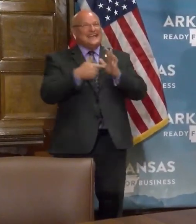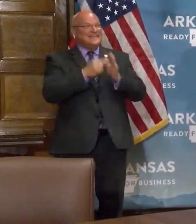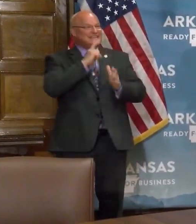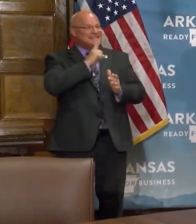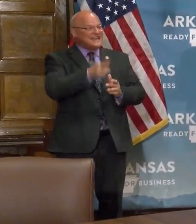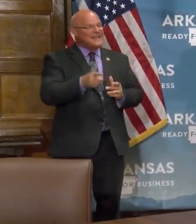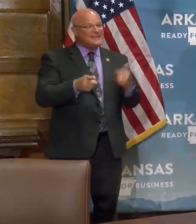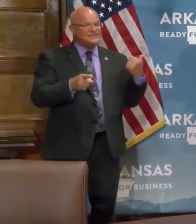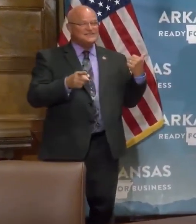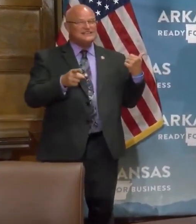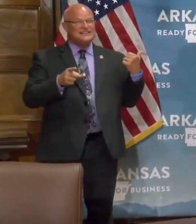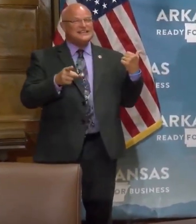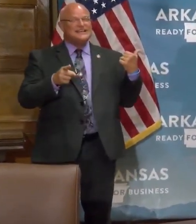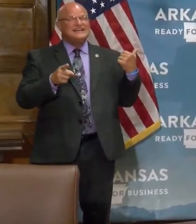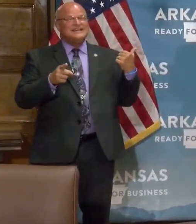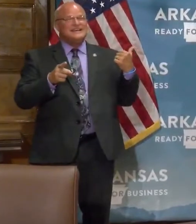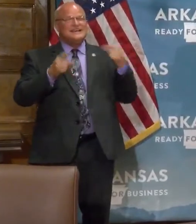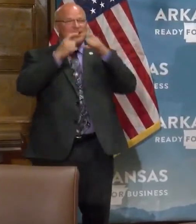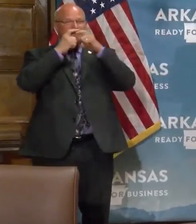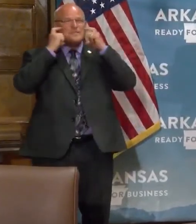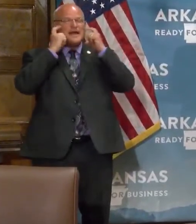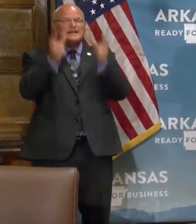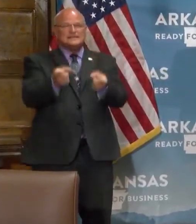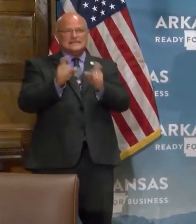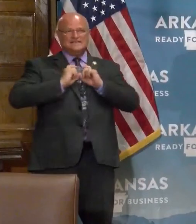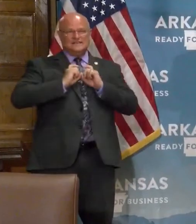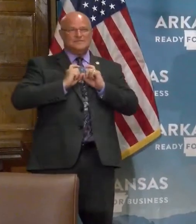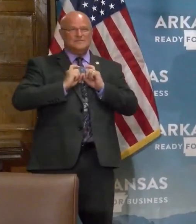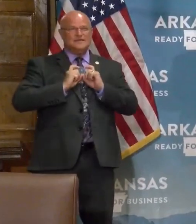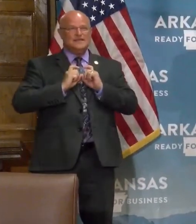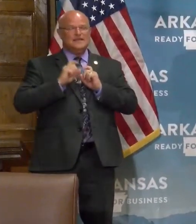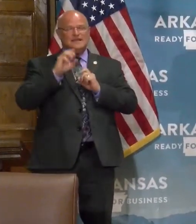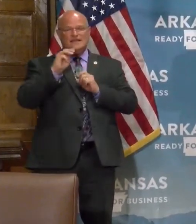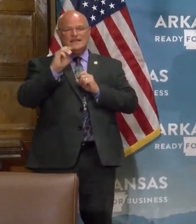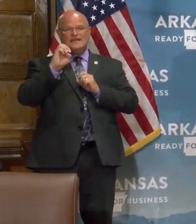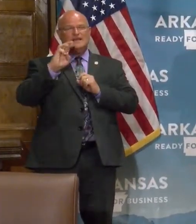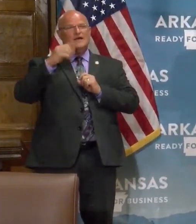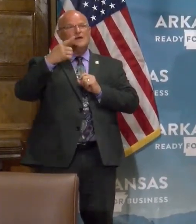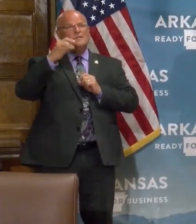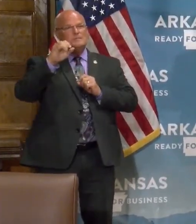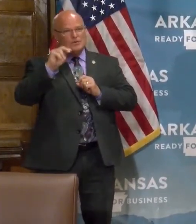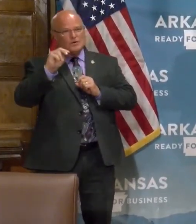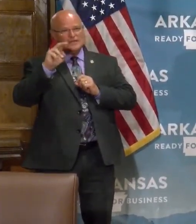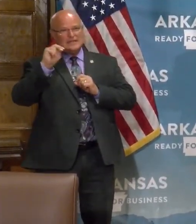is actually a mask that was given to me at the Morgan Nick